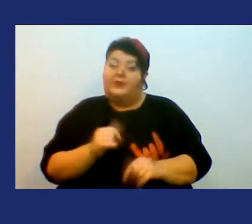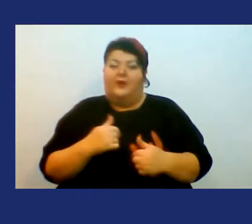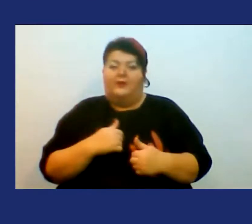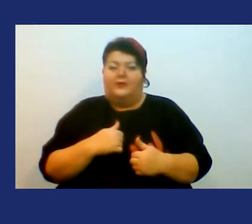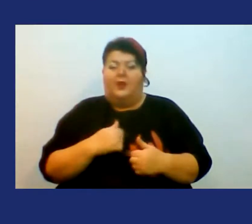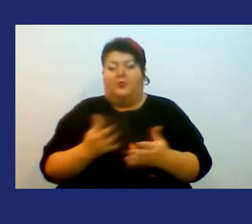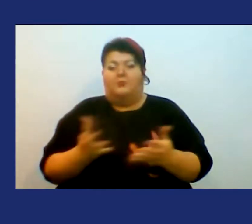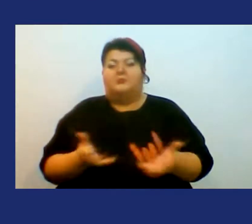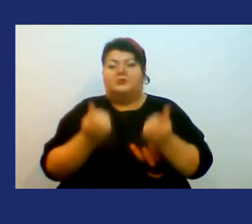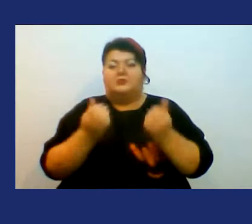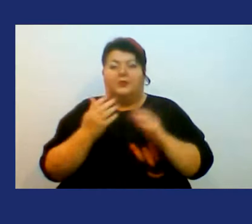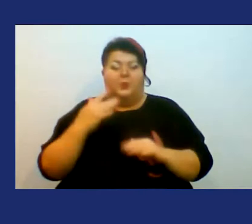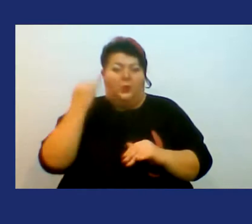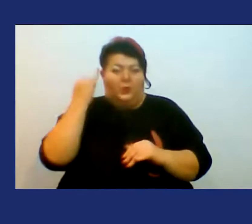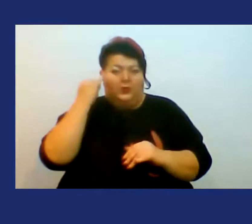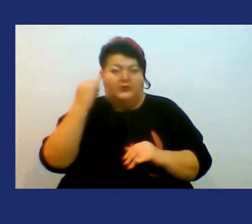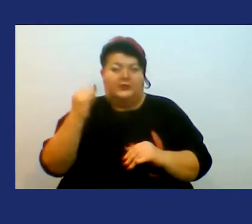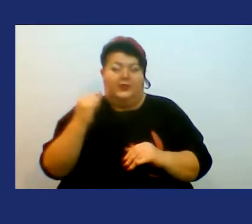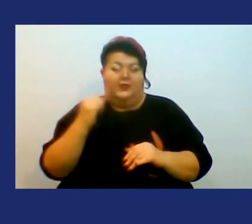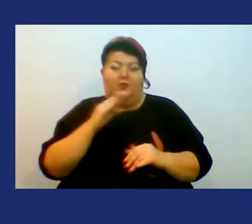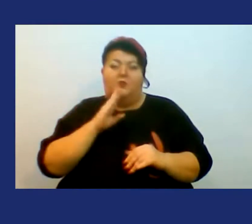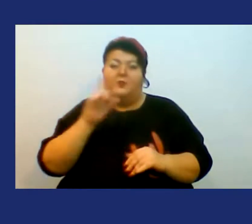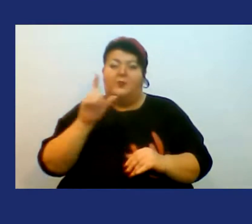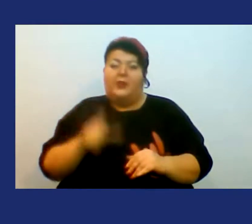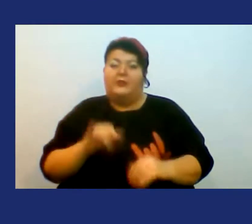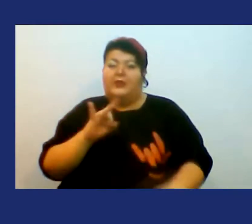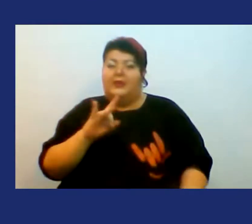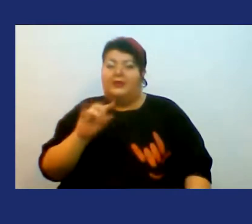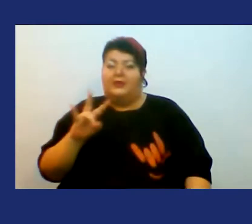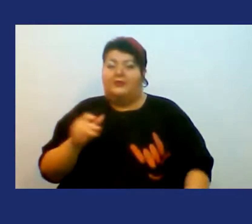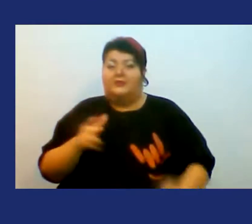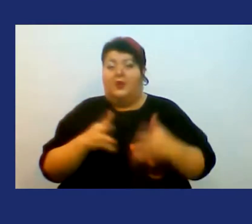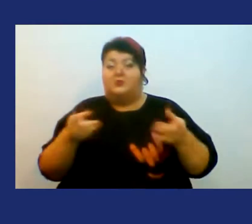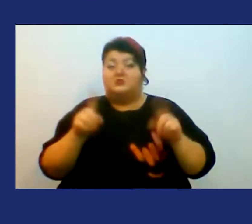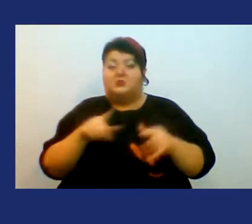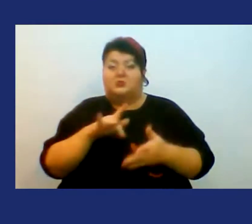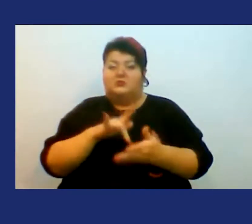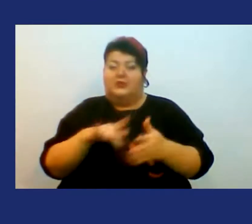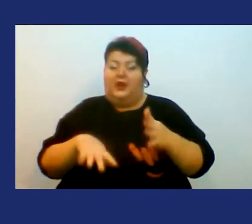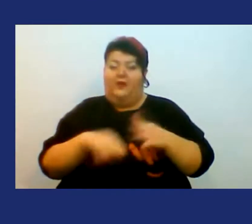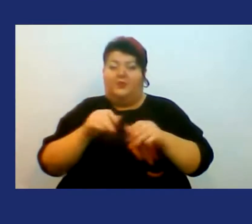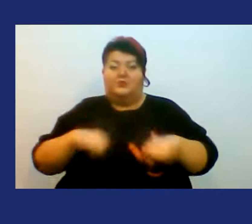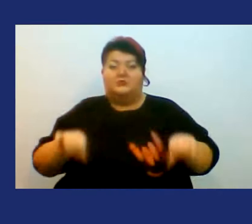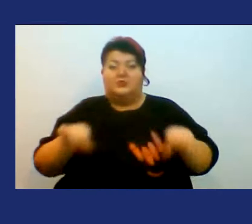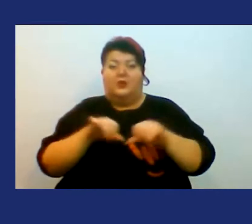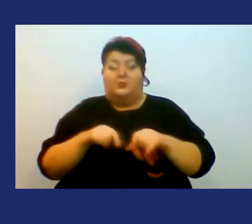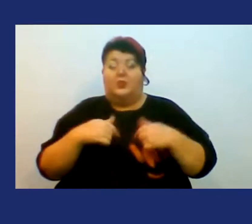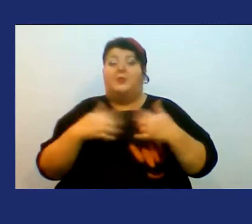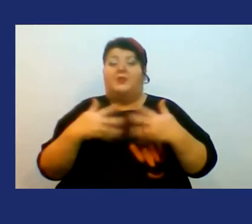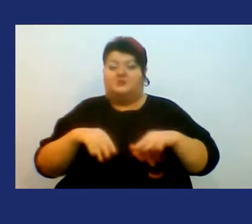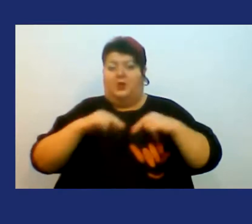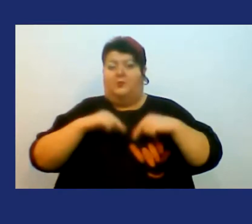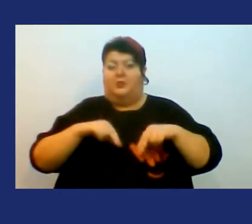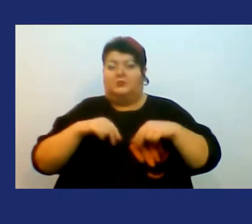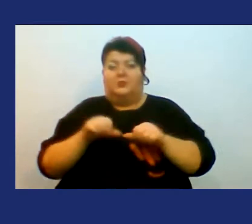to everyone without any exception. I fully support the idea expressed by Ms. Irina, and the